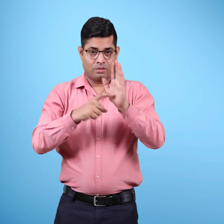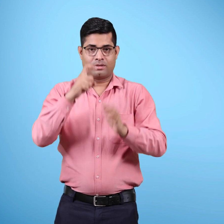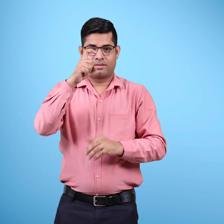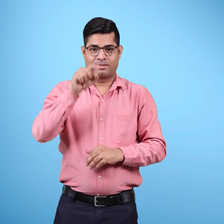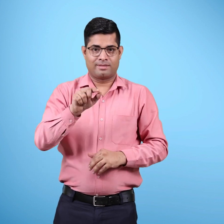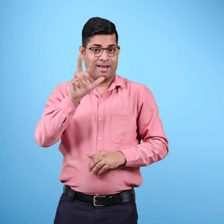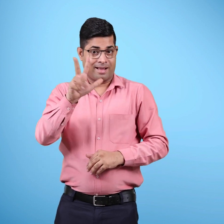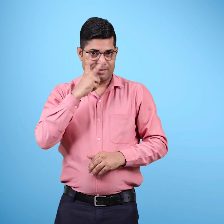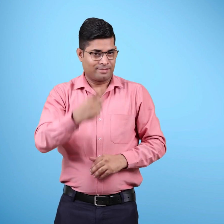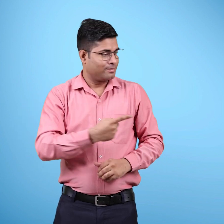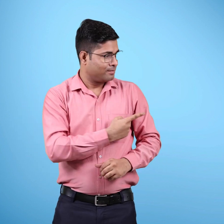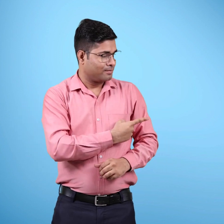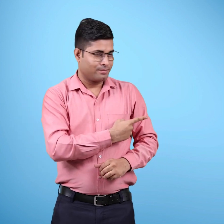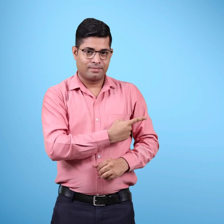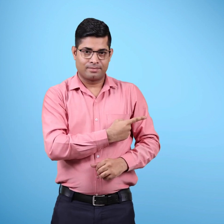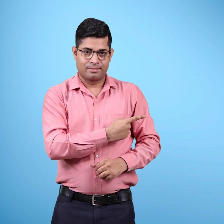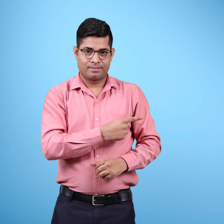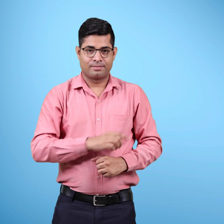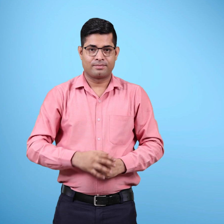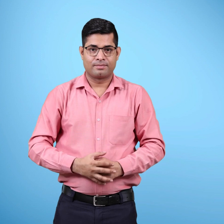Figure 7.8.